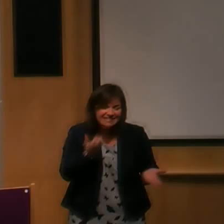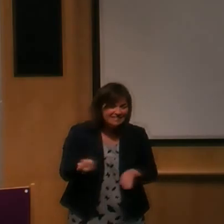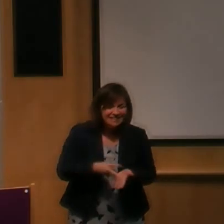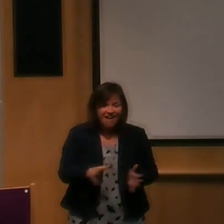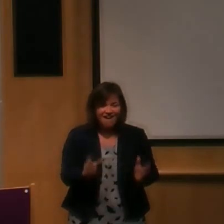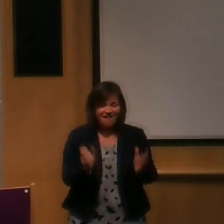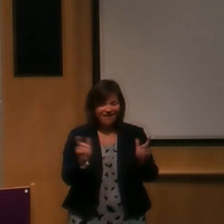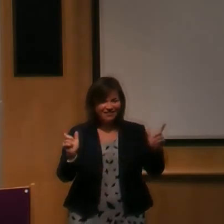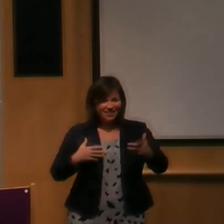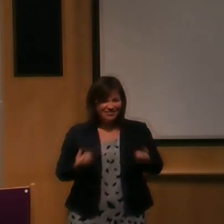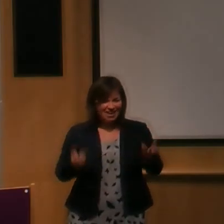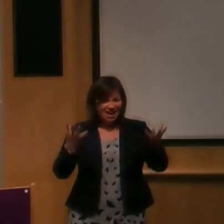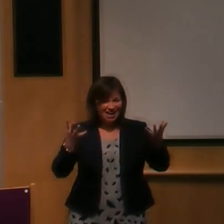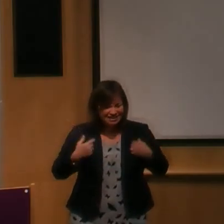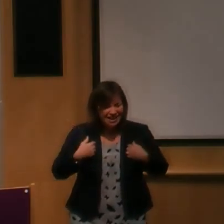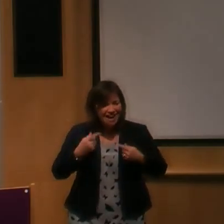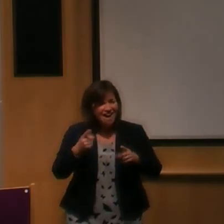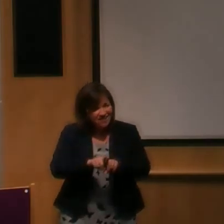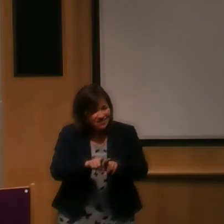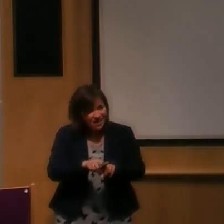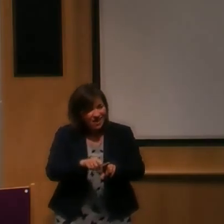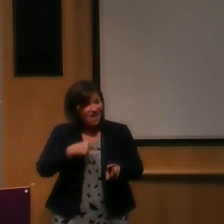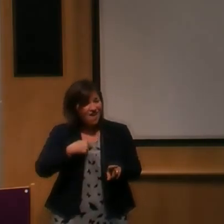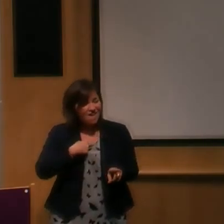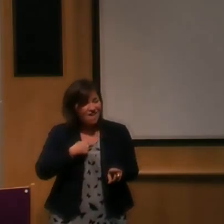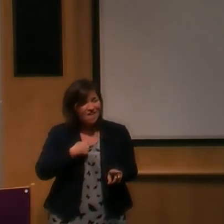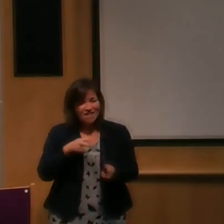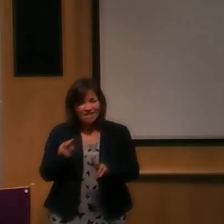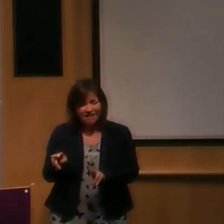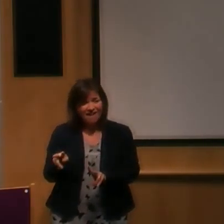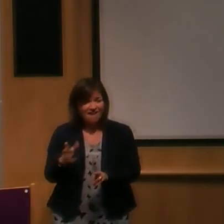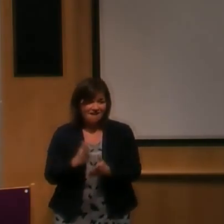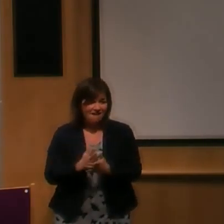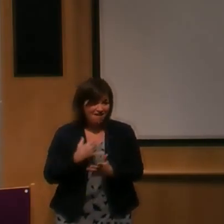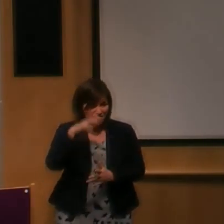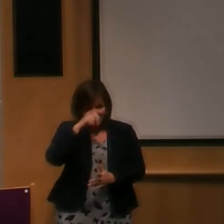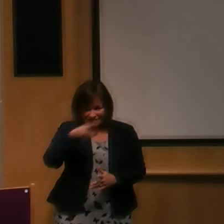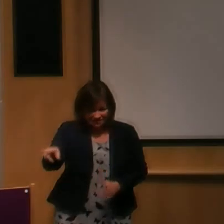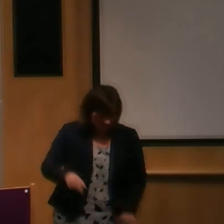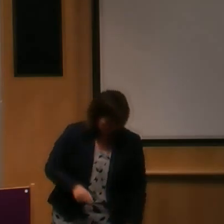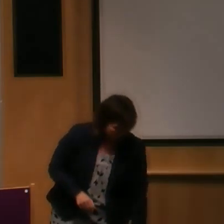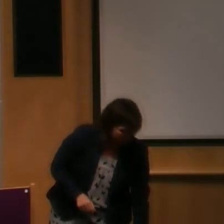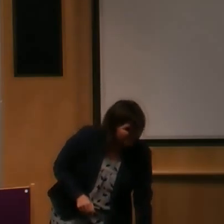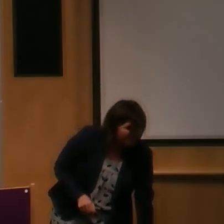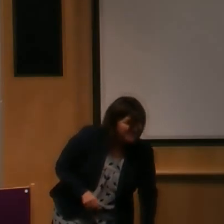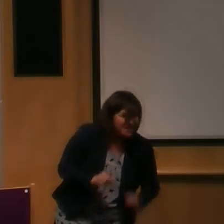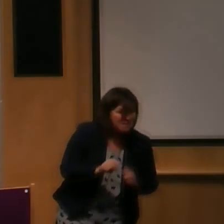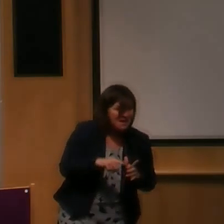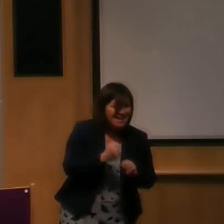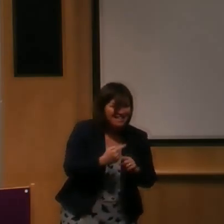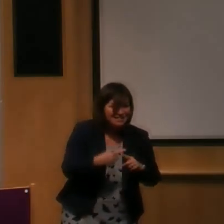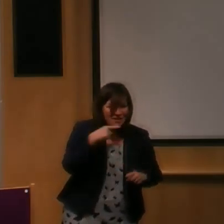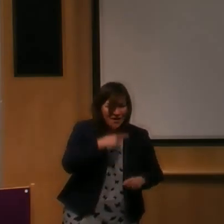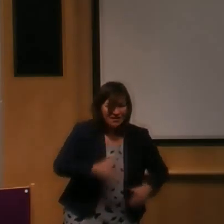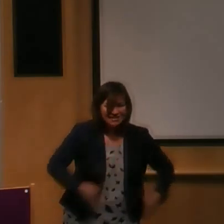was worth the early morning wake up to listen to Thomas share with us his experience